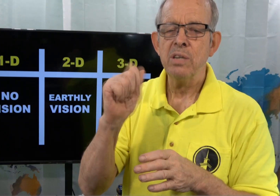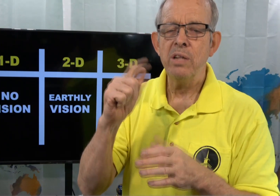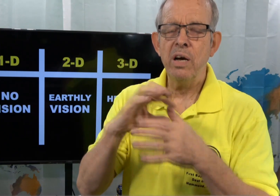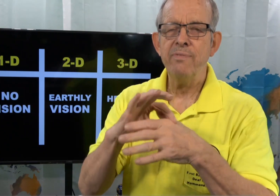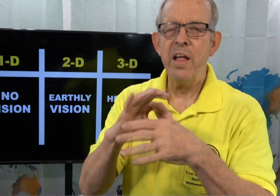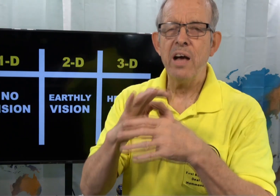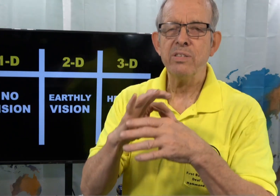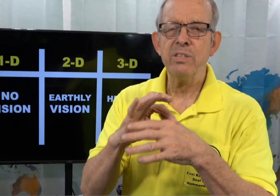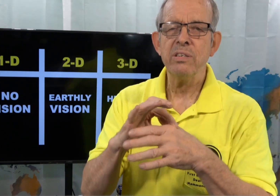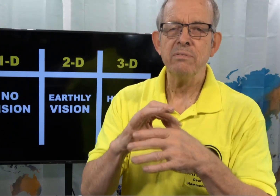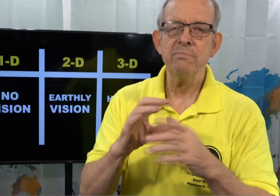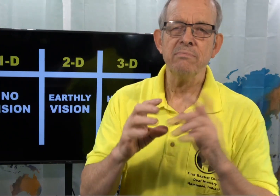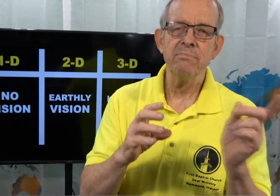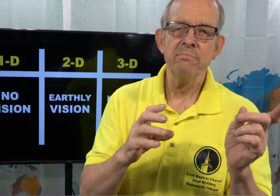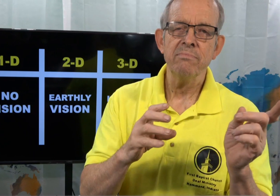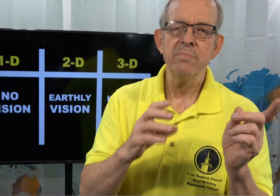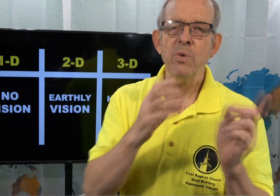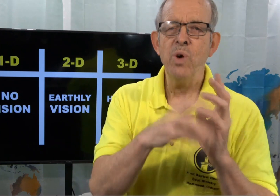God, flesh, word,